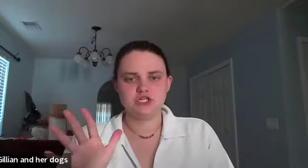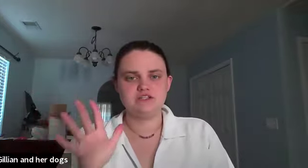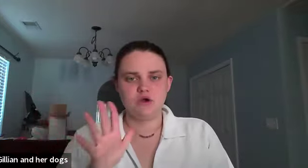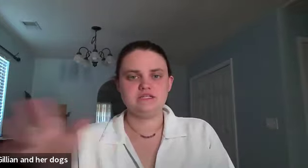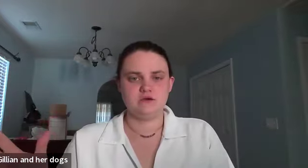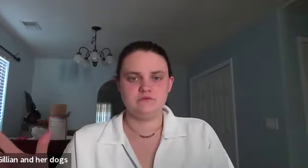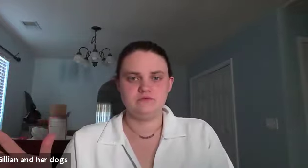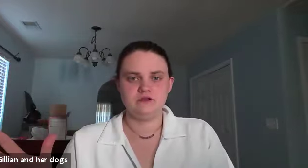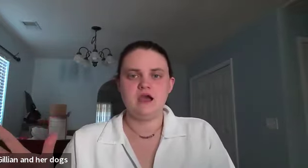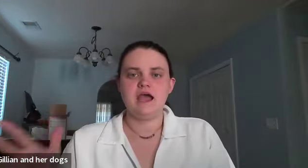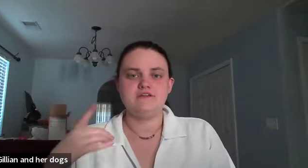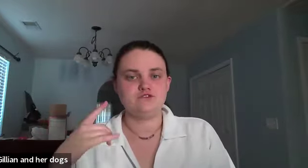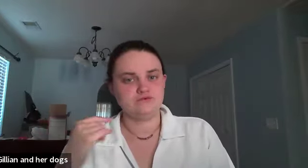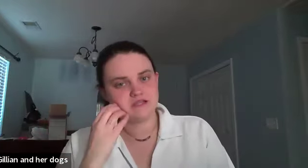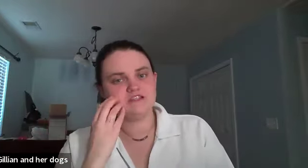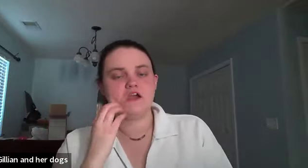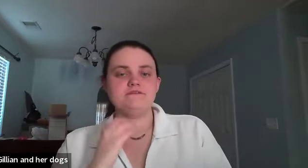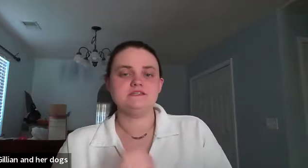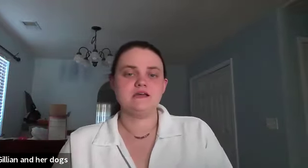just on its own. I have to run to the office.